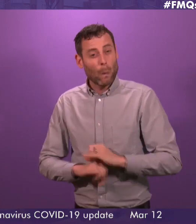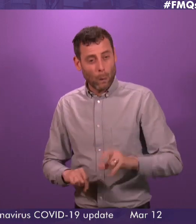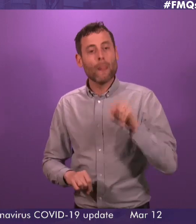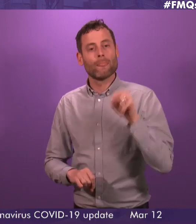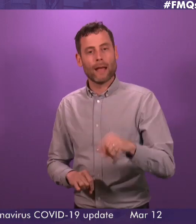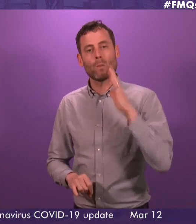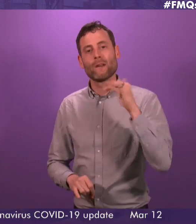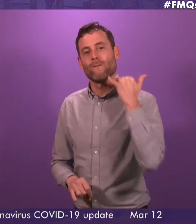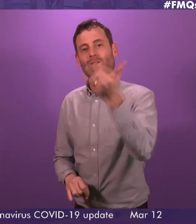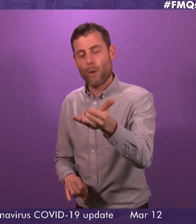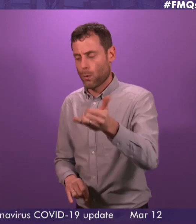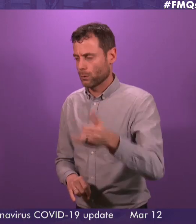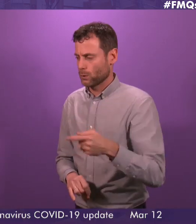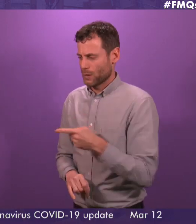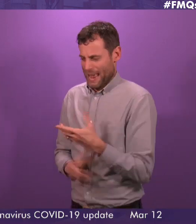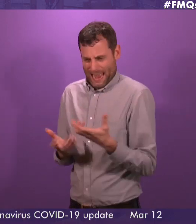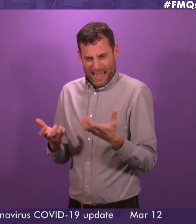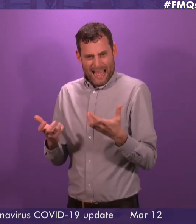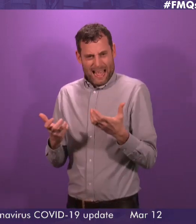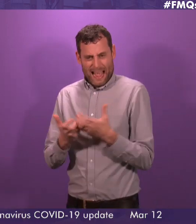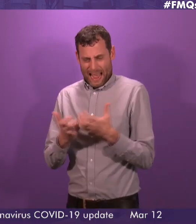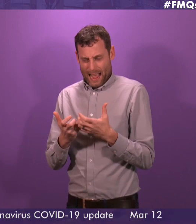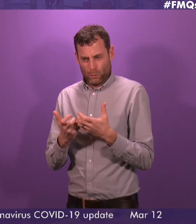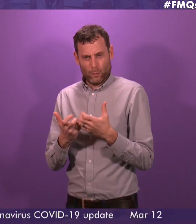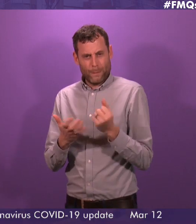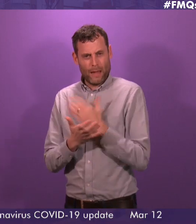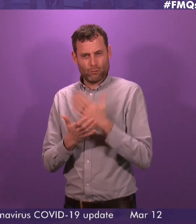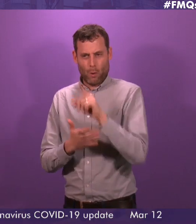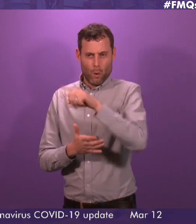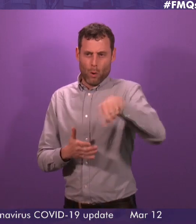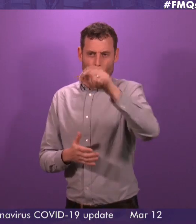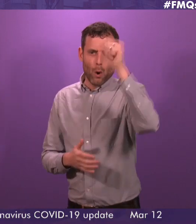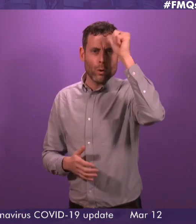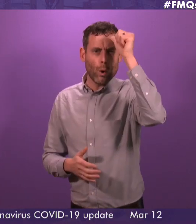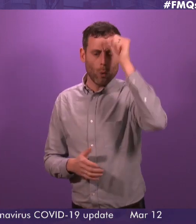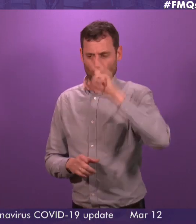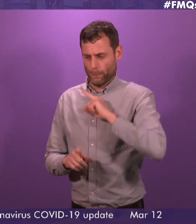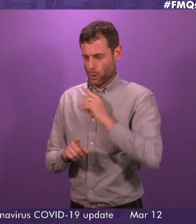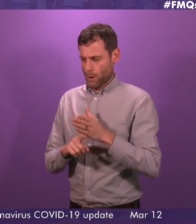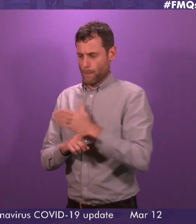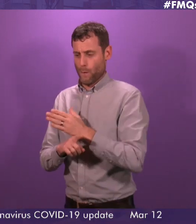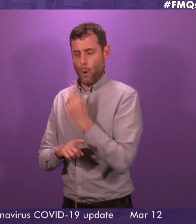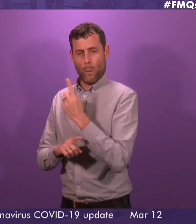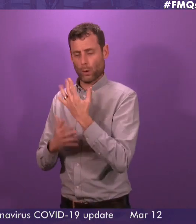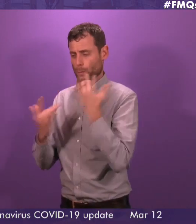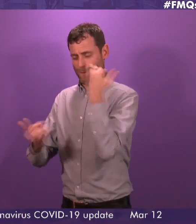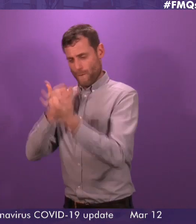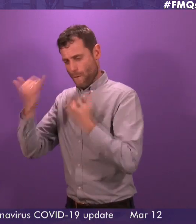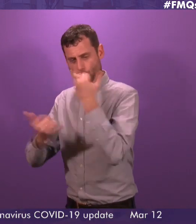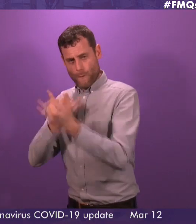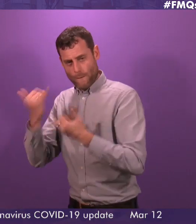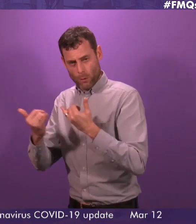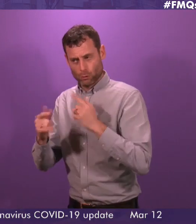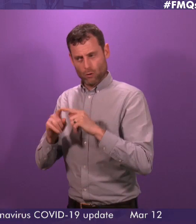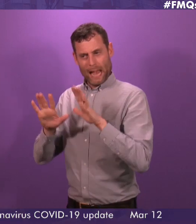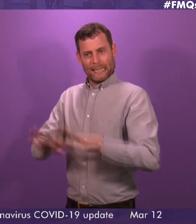the public. How are we going to ensure that message is properly communicated so we don't overload the 111 system and that people can still feel that comfort